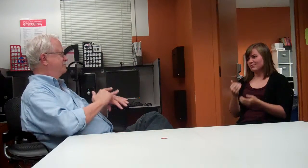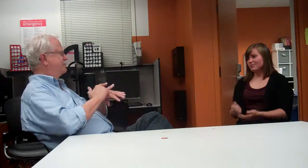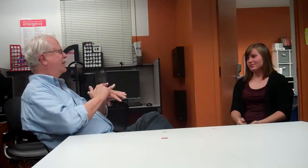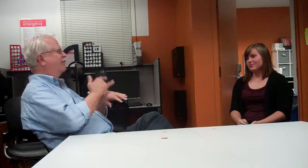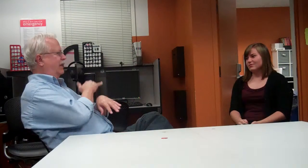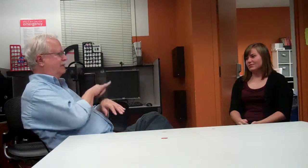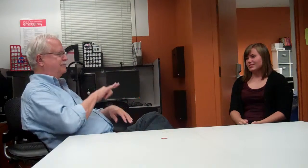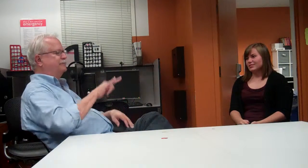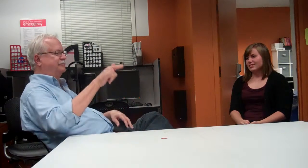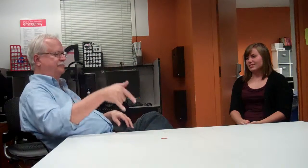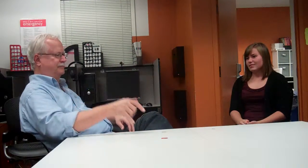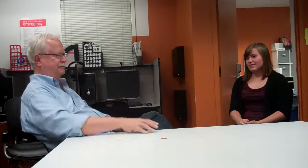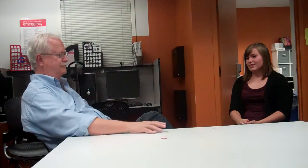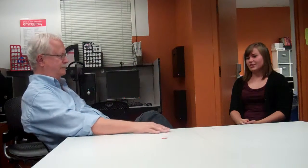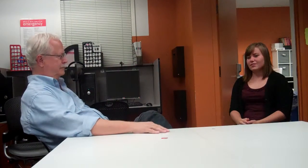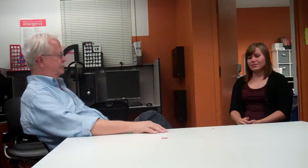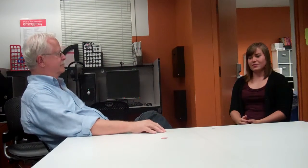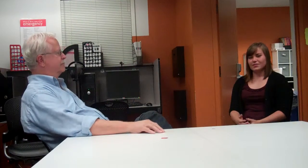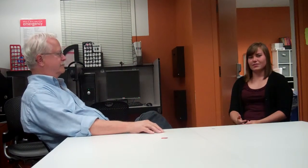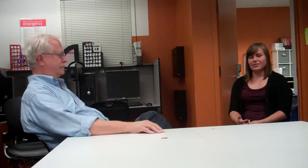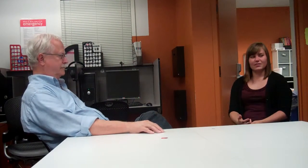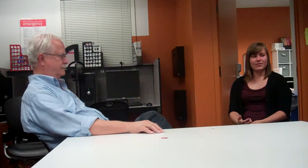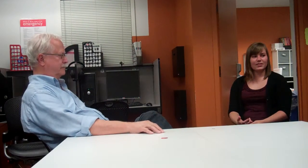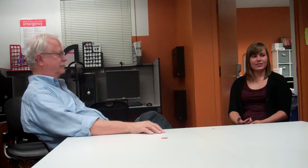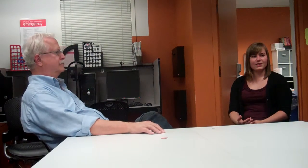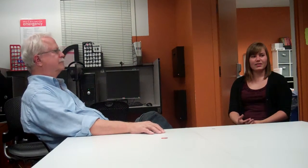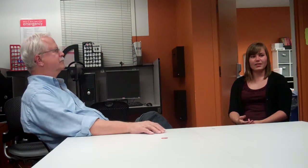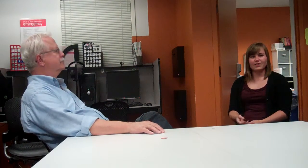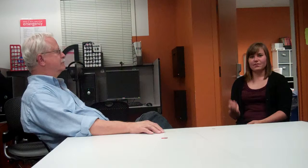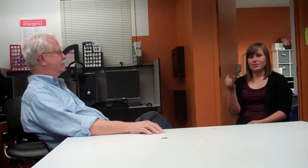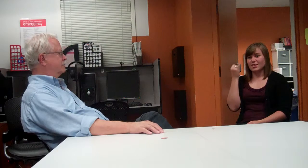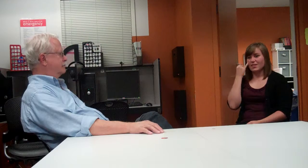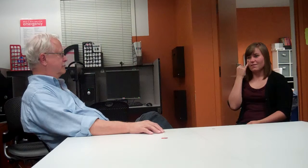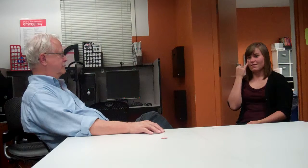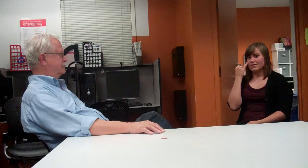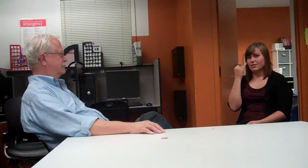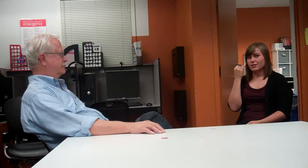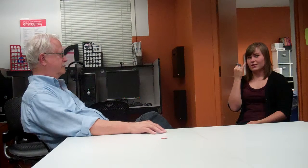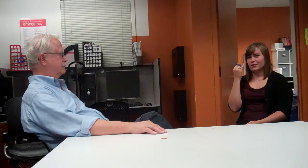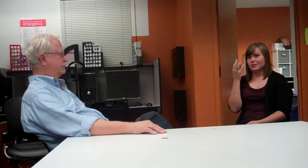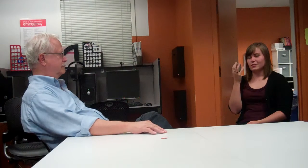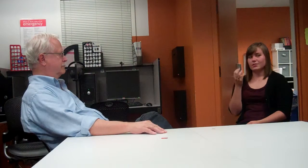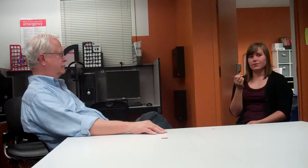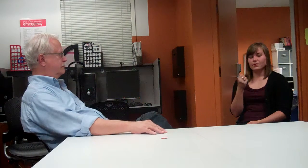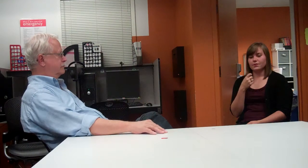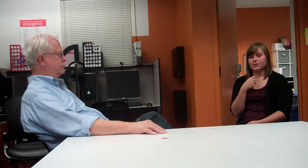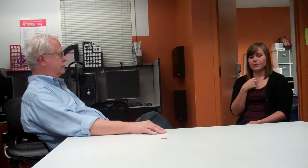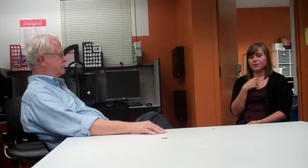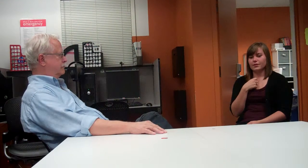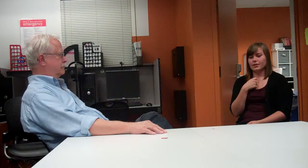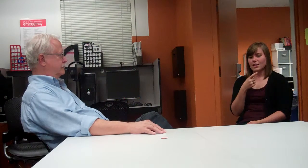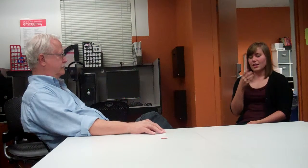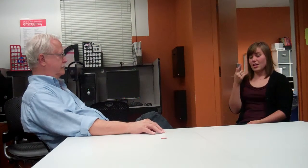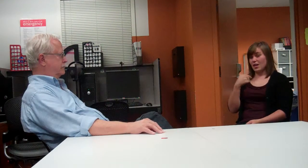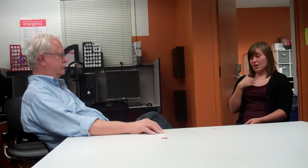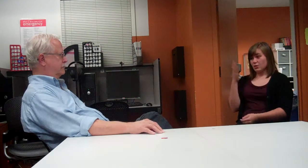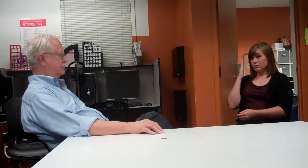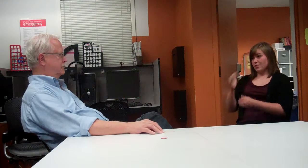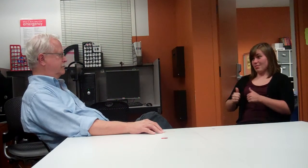Should I go on? Yeah. So like instead of like 30 hours traveling from, because I used to live in Texas to Utah, so we would